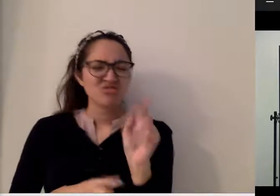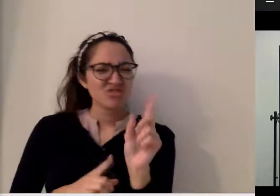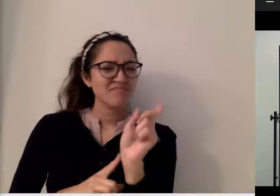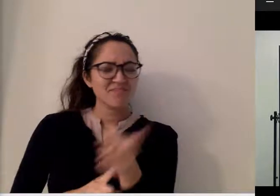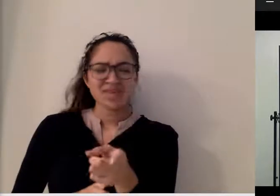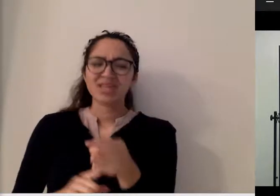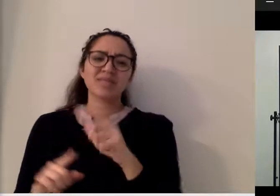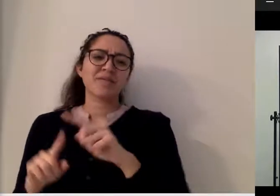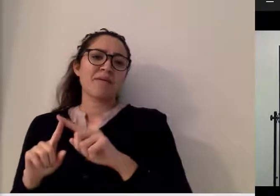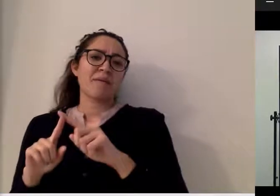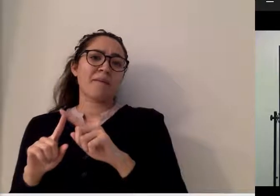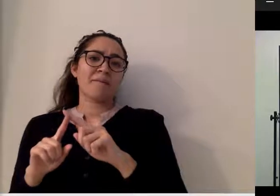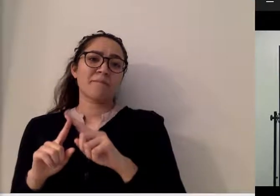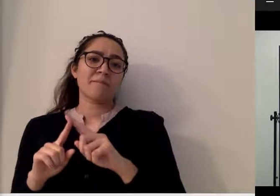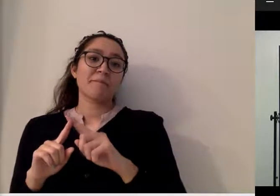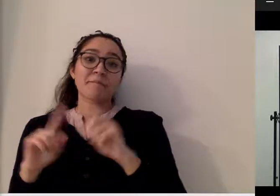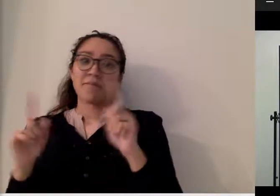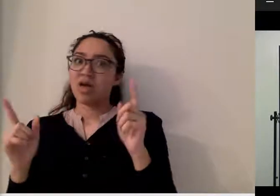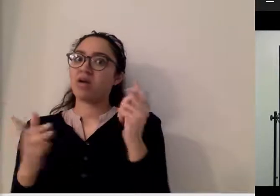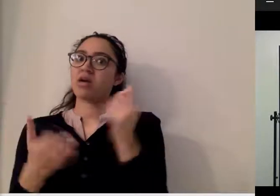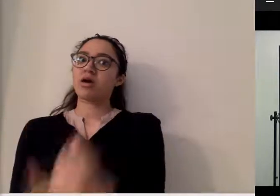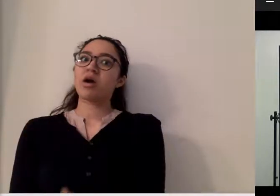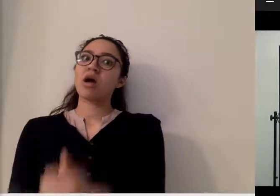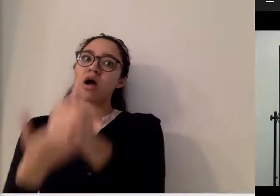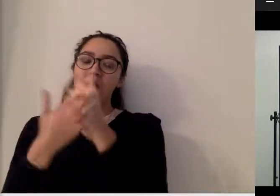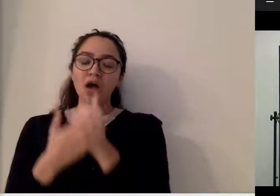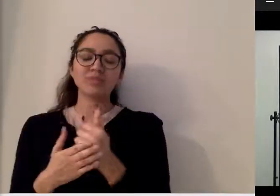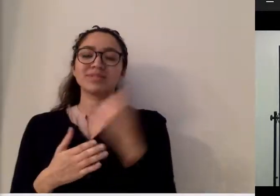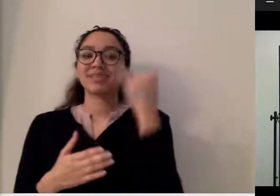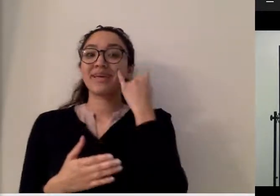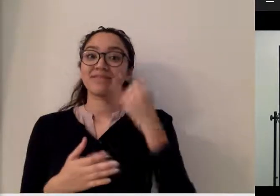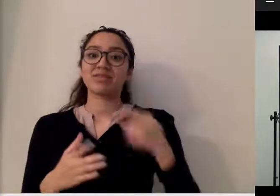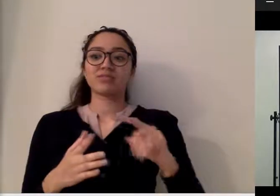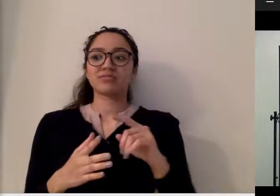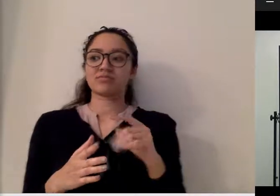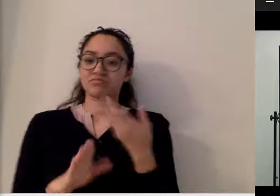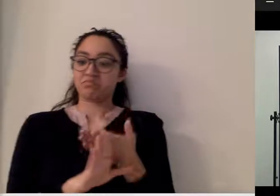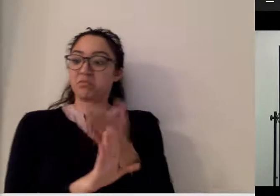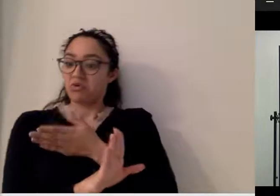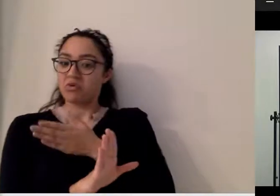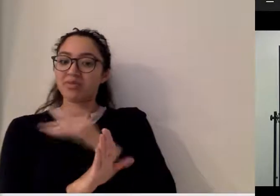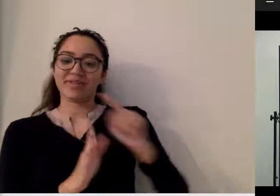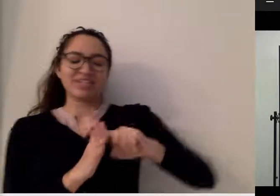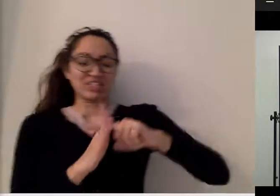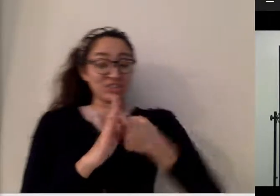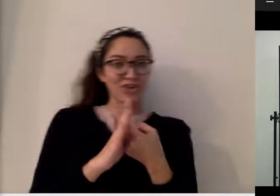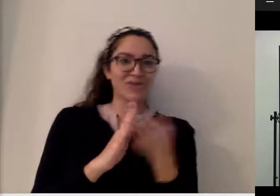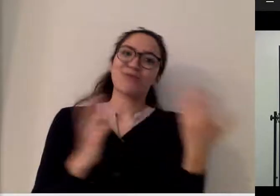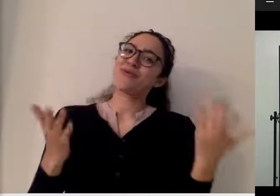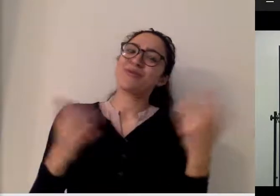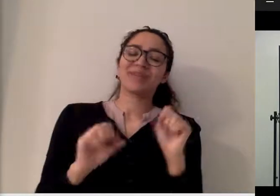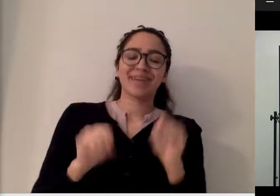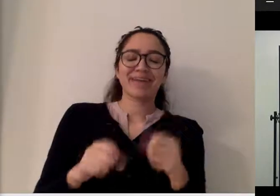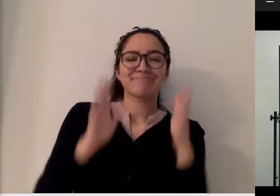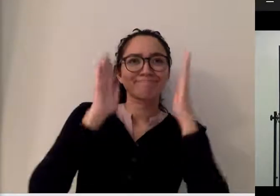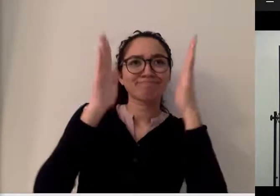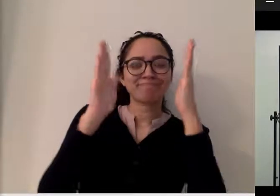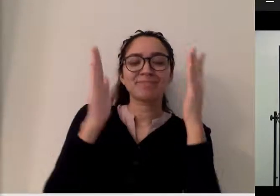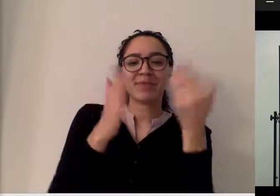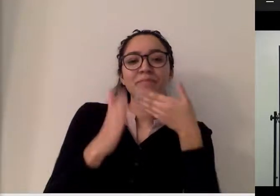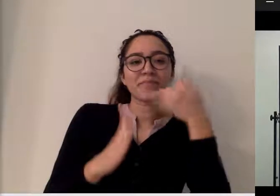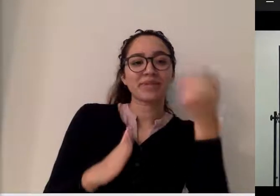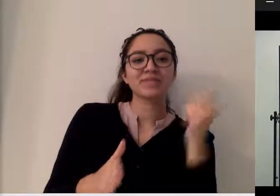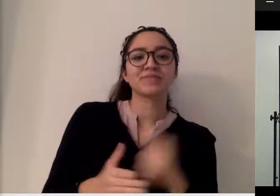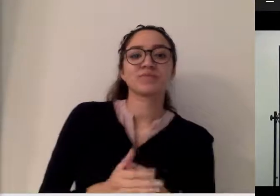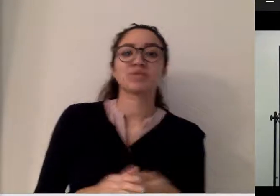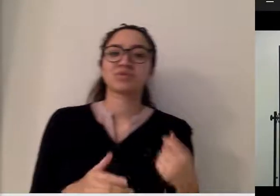but it actually helps a lot when the lecture begins. So this is a very basic one, and there's a lot more that I could say about that,